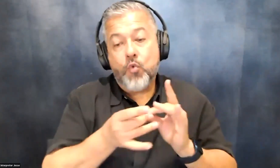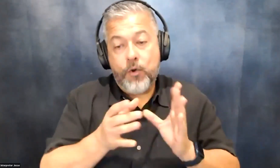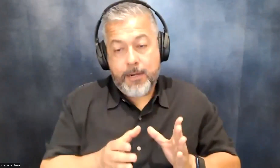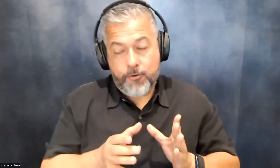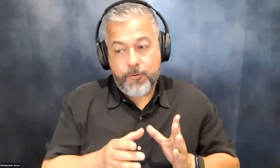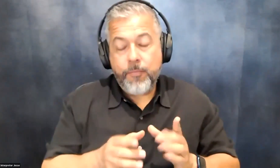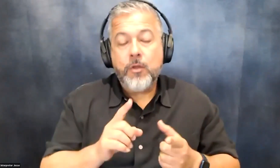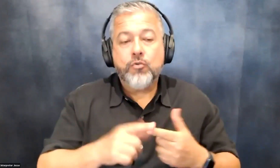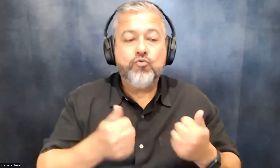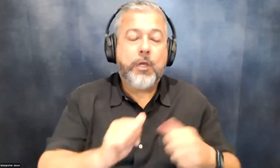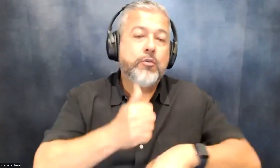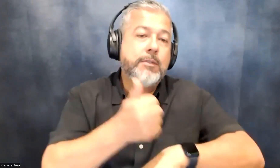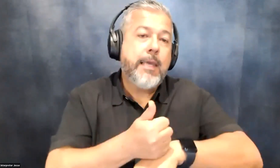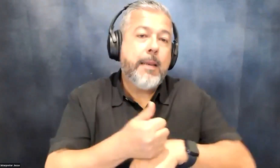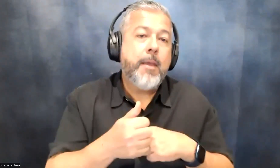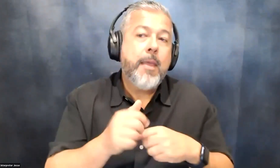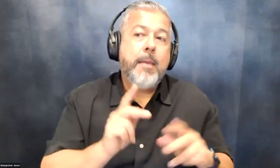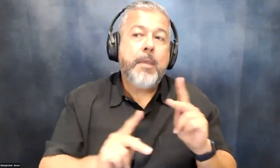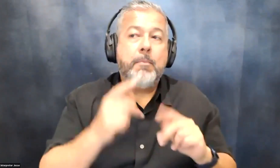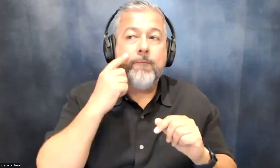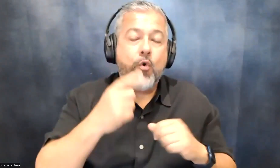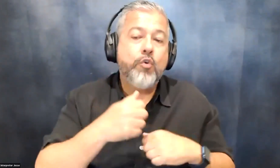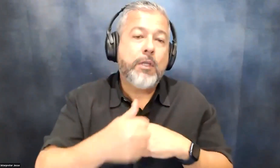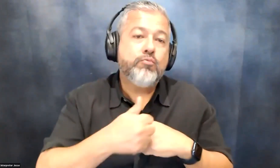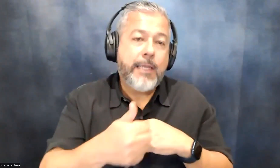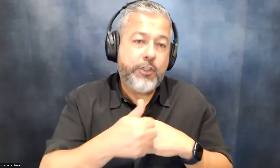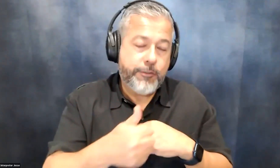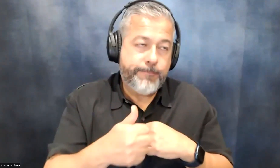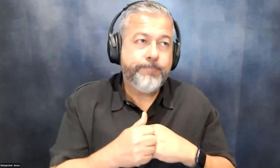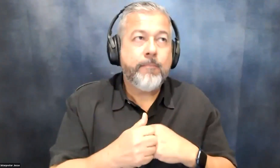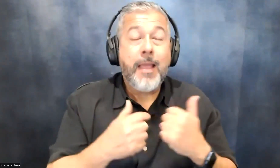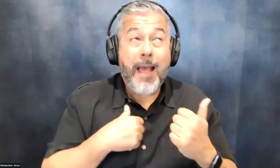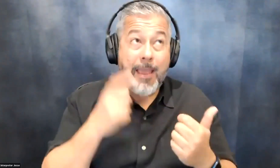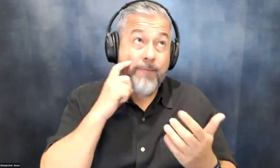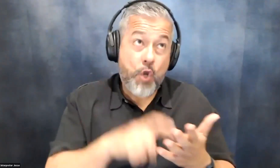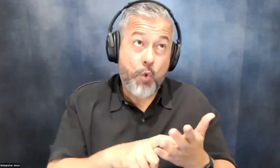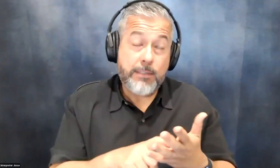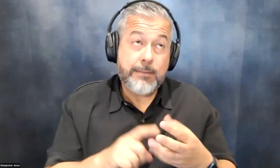trying to set up people for transportation, I've noticed